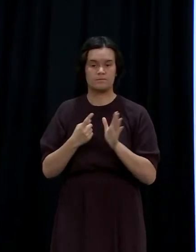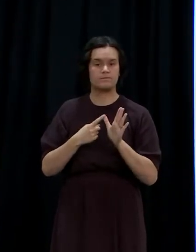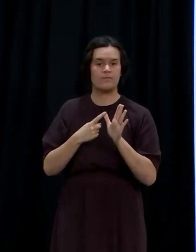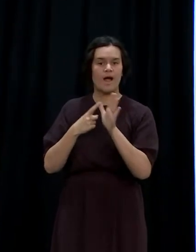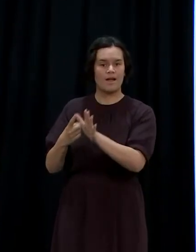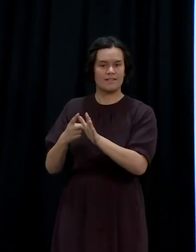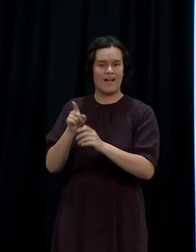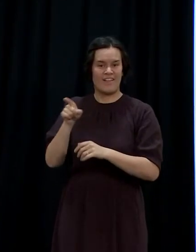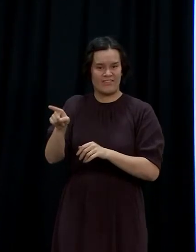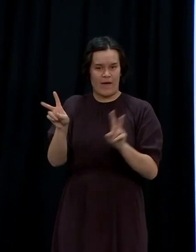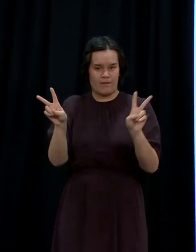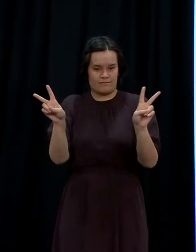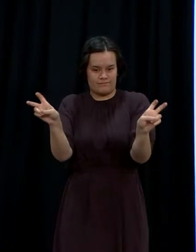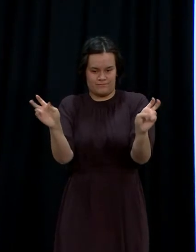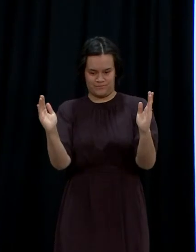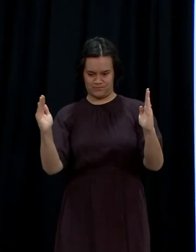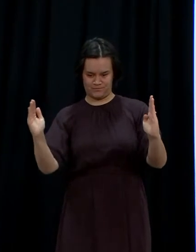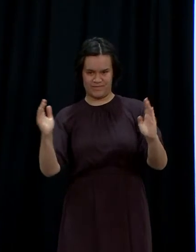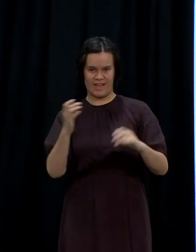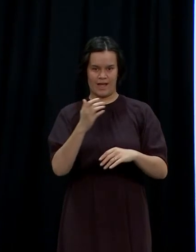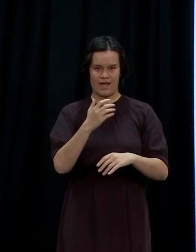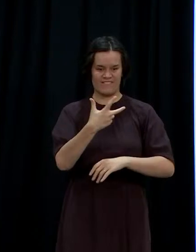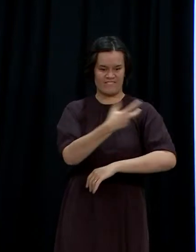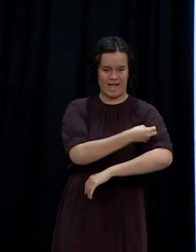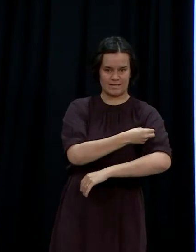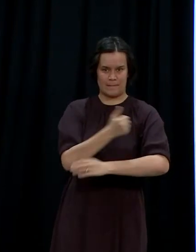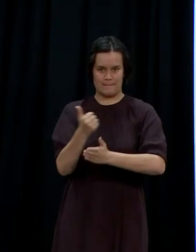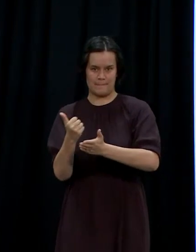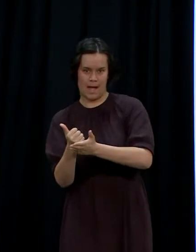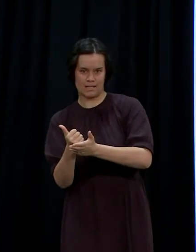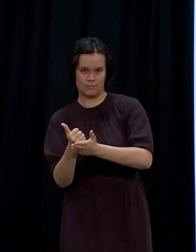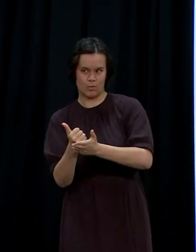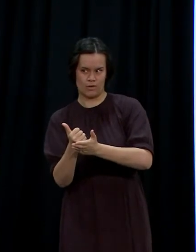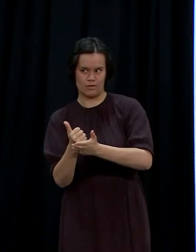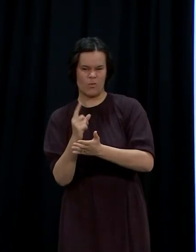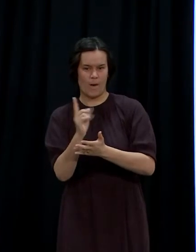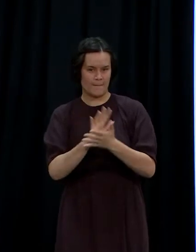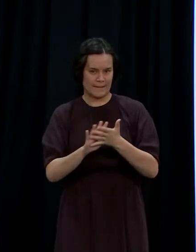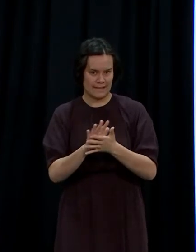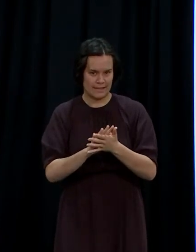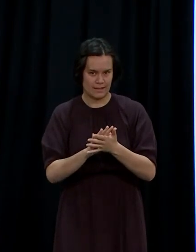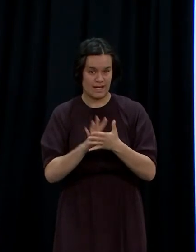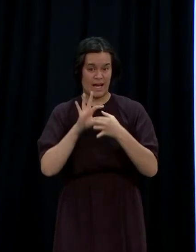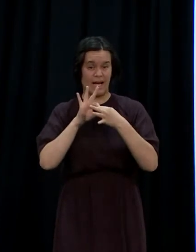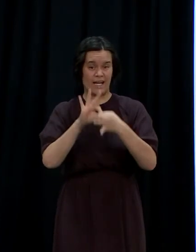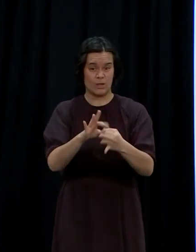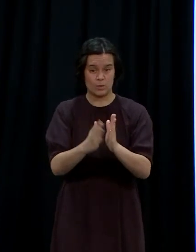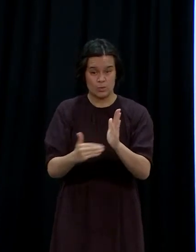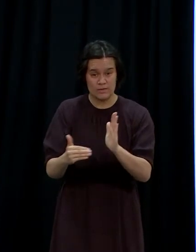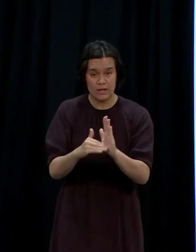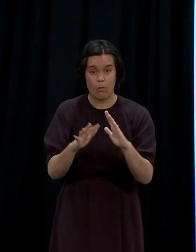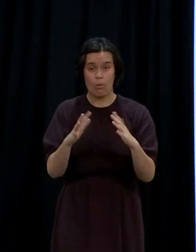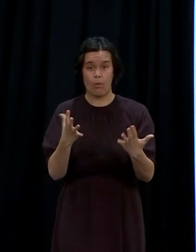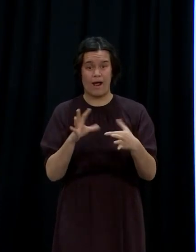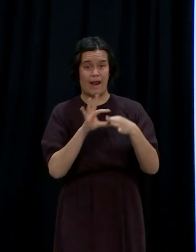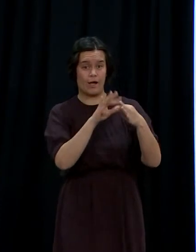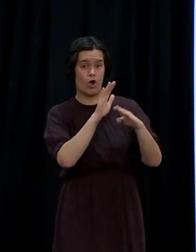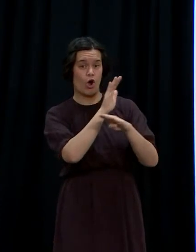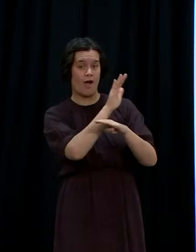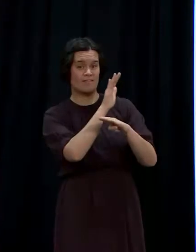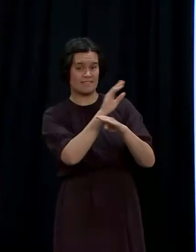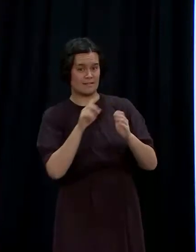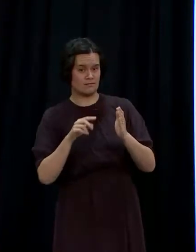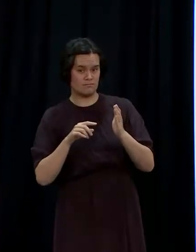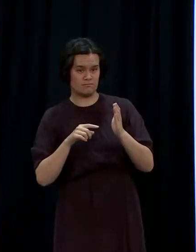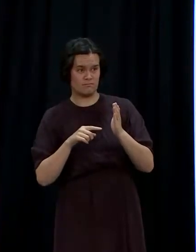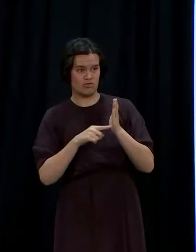vaccine passport that obviously there's a lot of work going on about what needs to happen in terms of travel to make overseas, to make sure that we